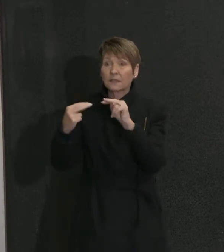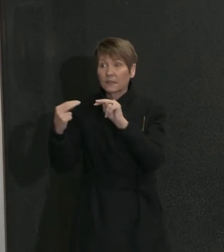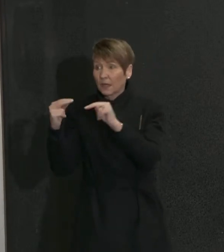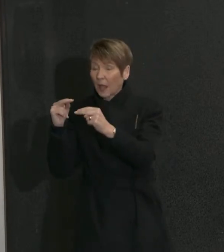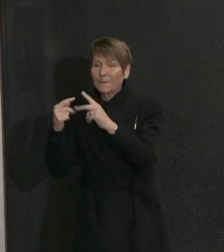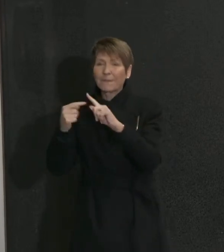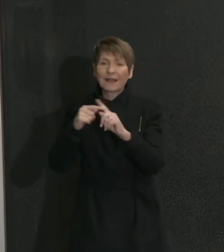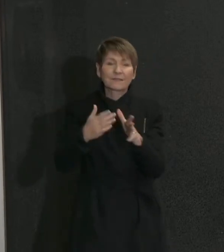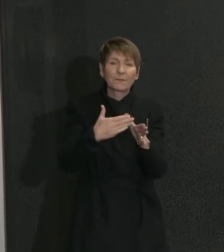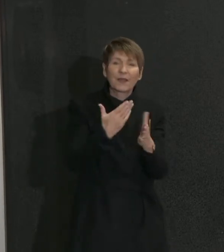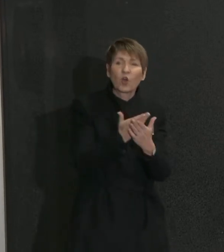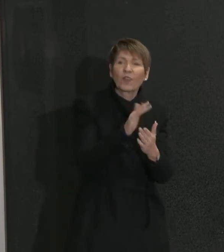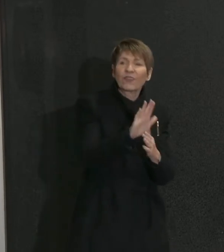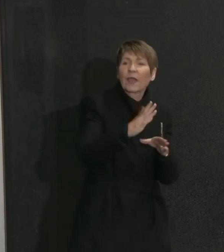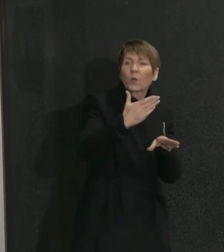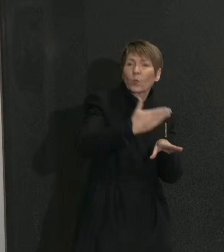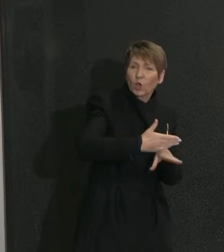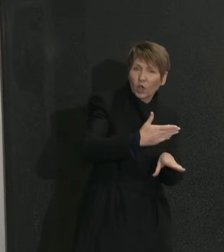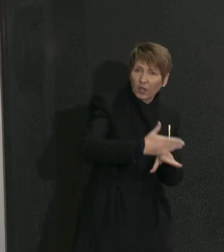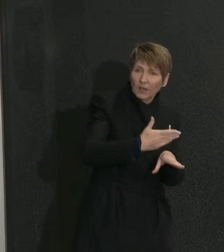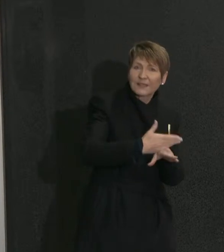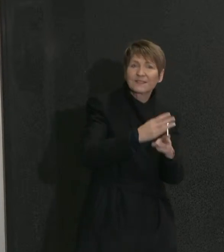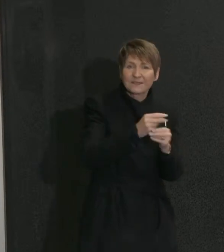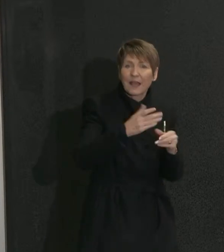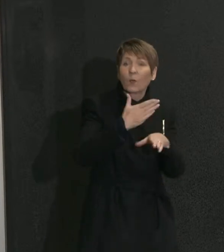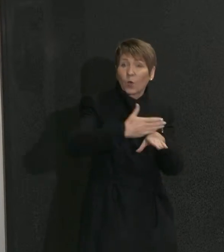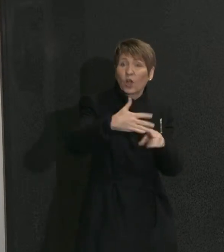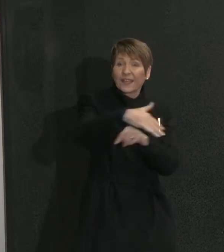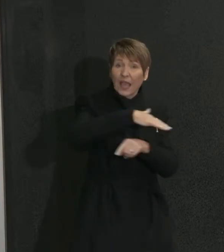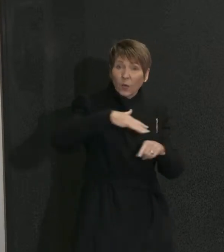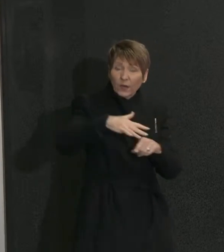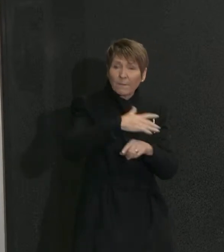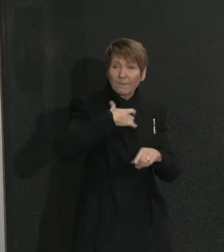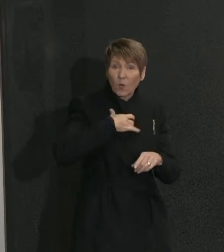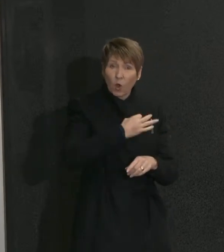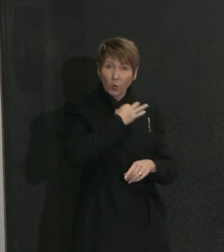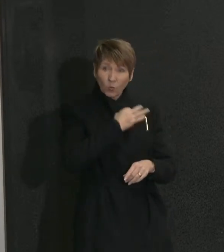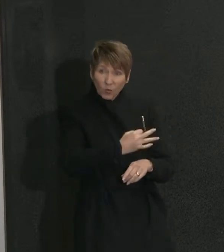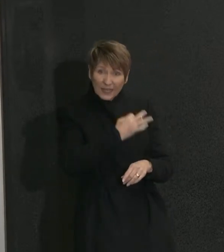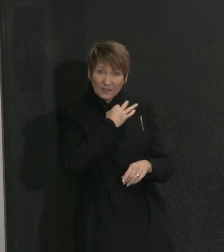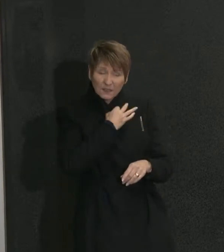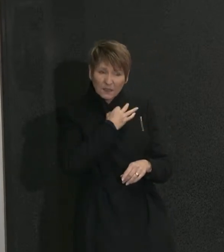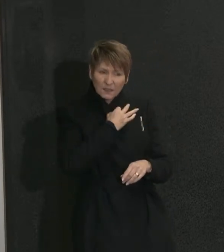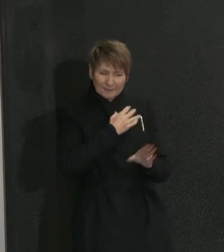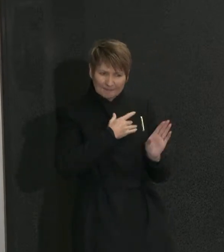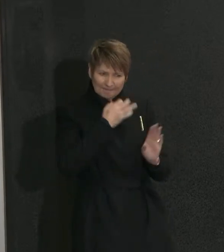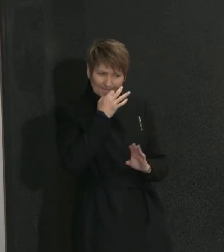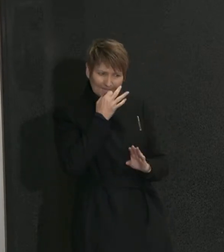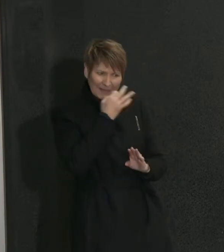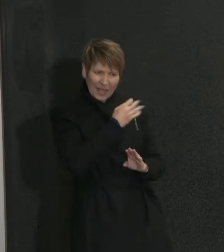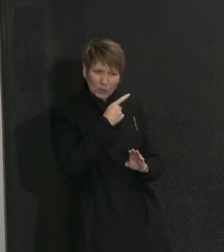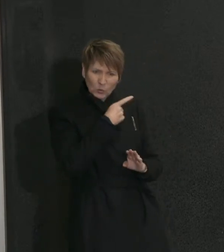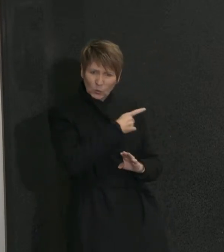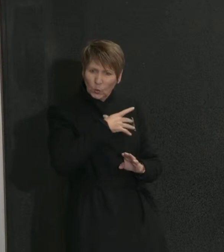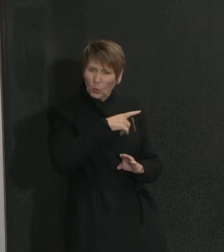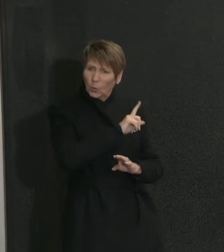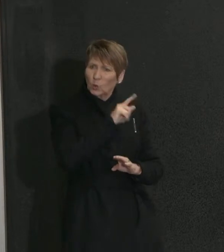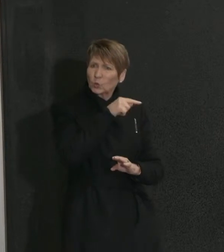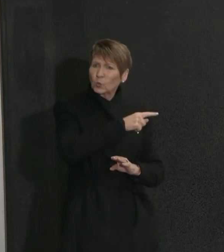cases becoming less attainable and less realistic as time goes on? Are you factoring into your decision making that